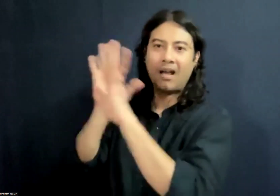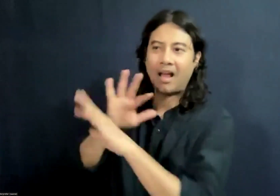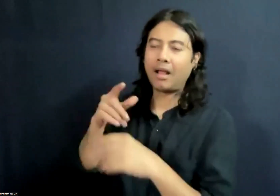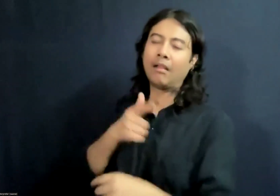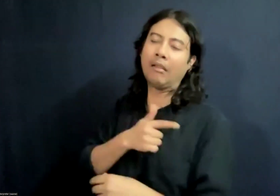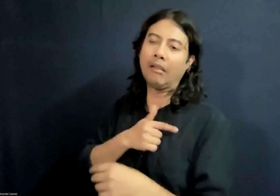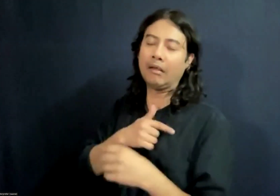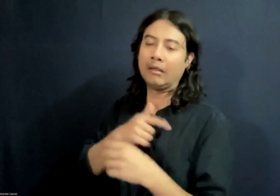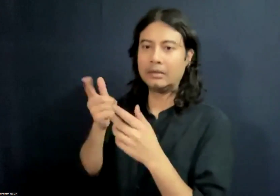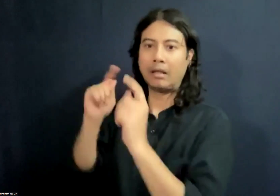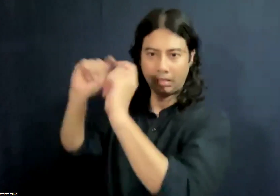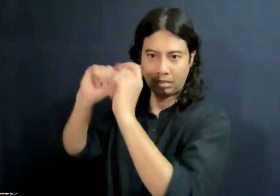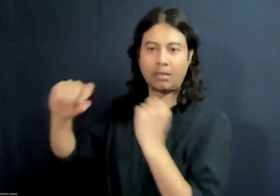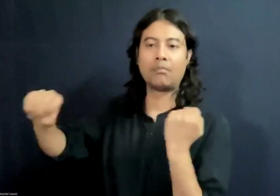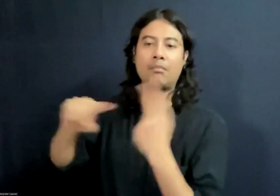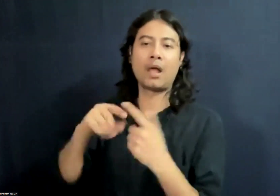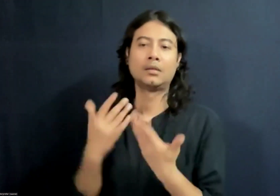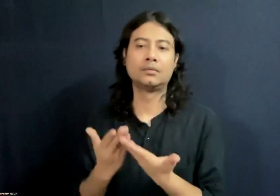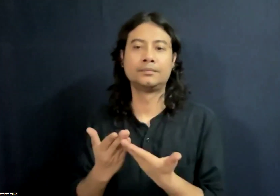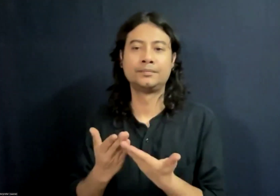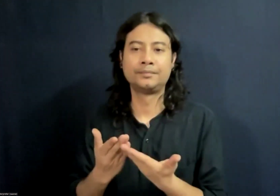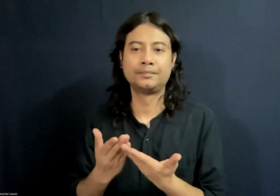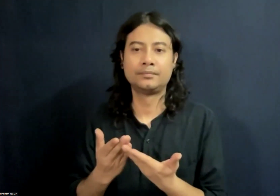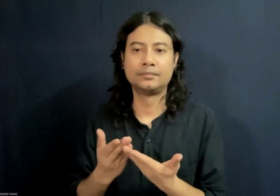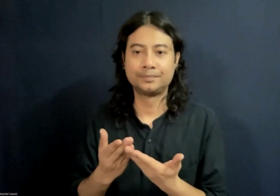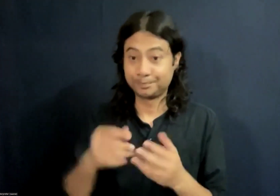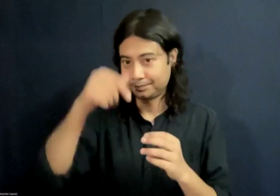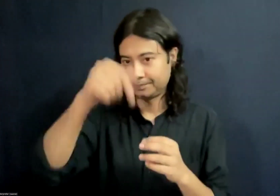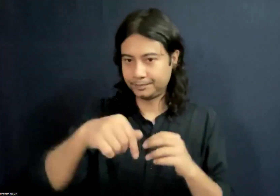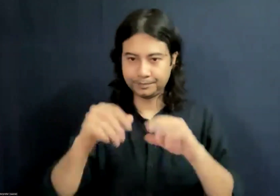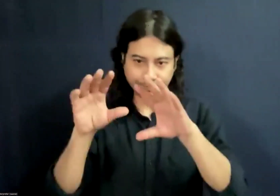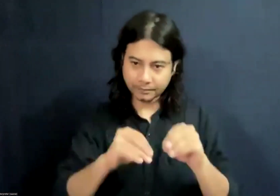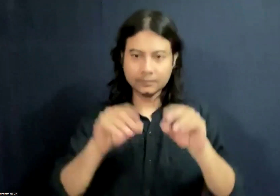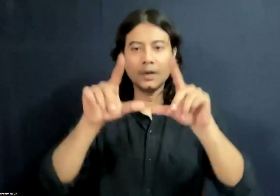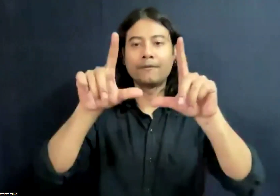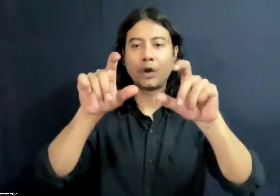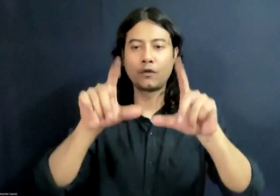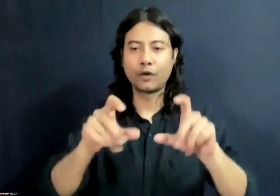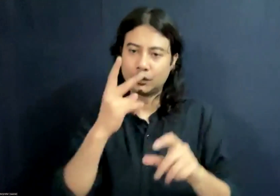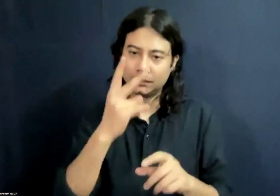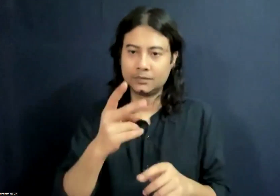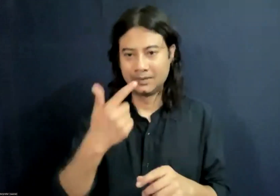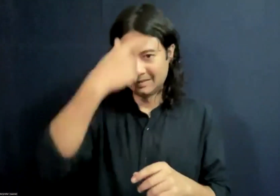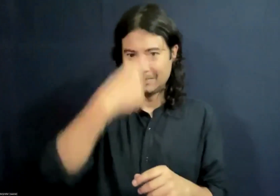So let's look at this picture where a person is giving a bottle of alcohol to a beggar.